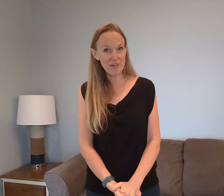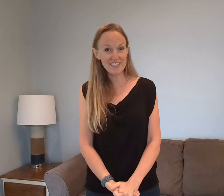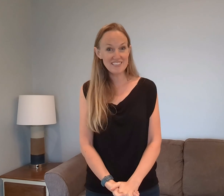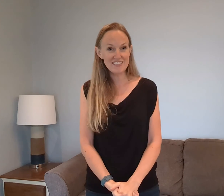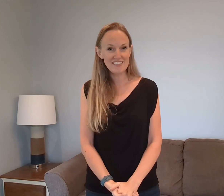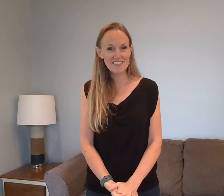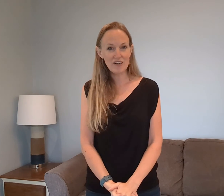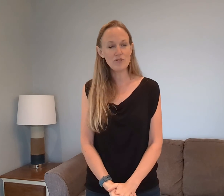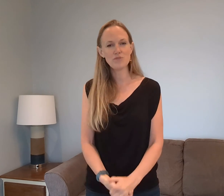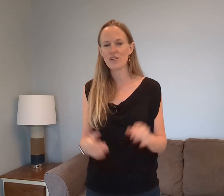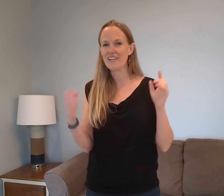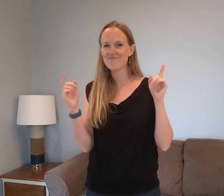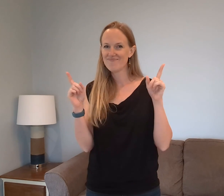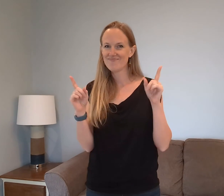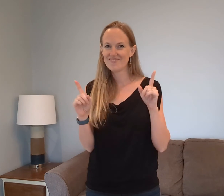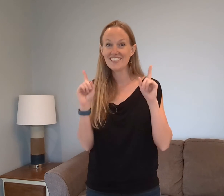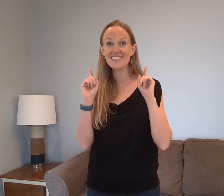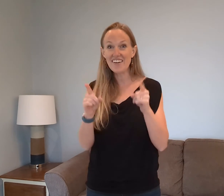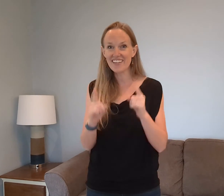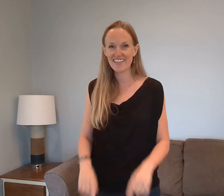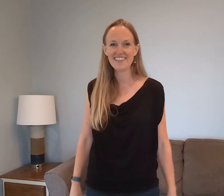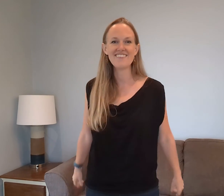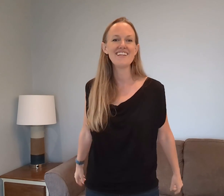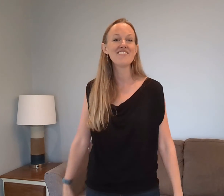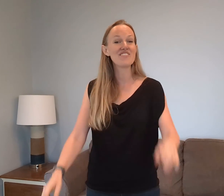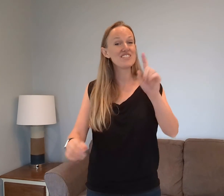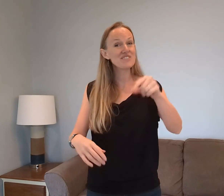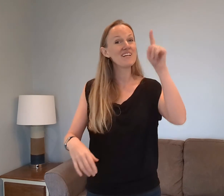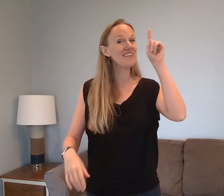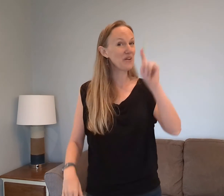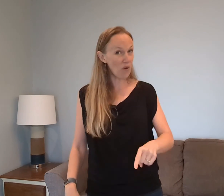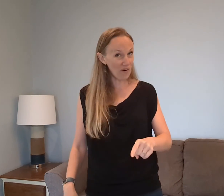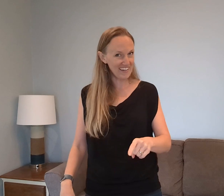bridge. Oh, no, sorry. This is everything that you needed for verse 1 in the chorus.